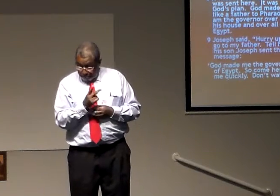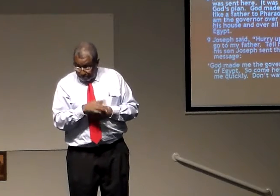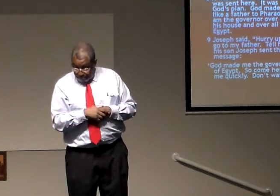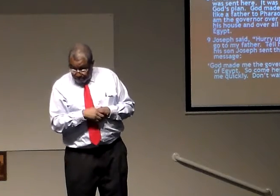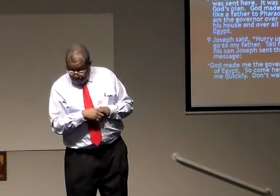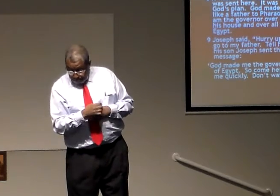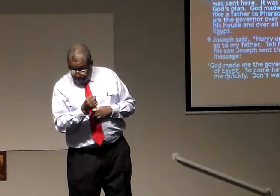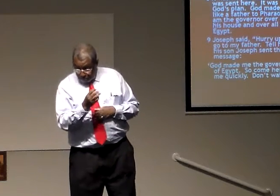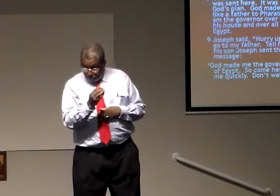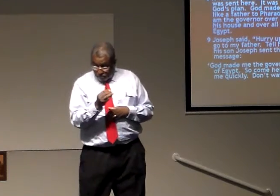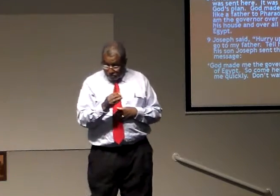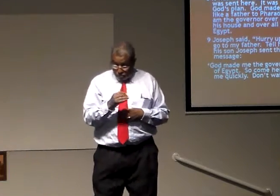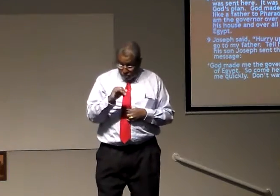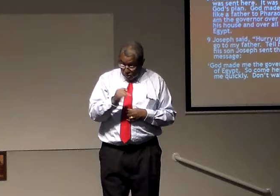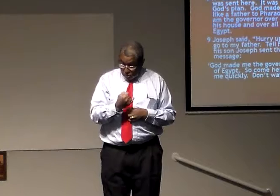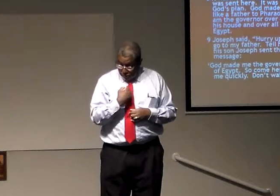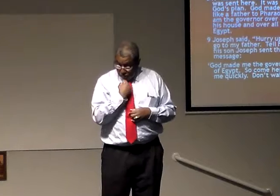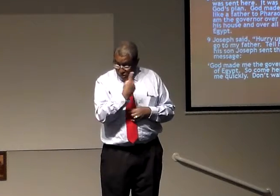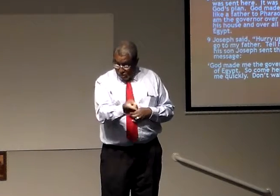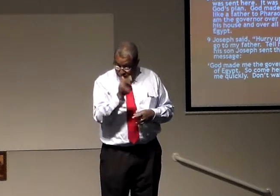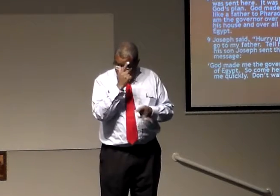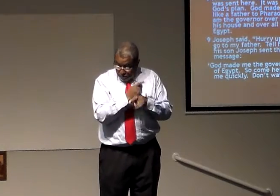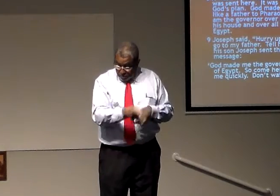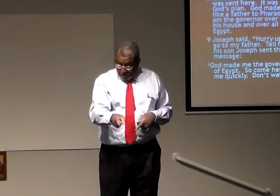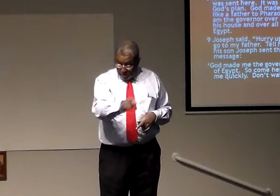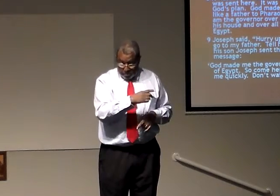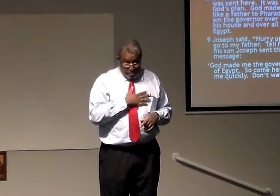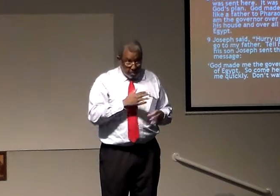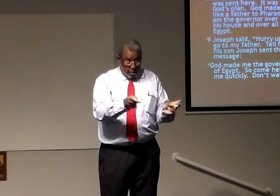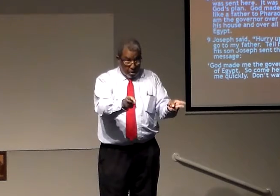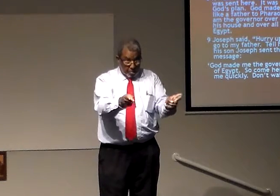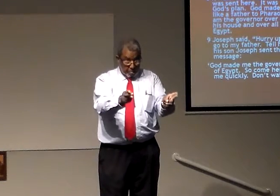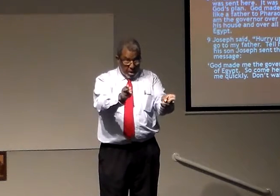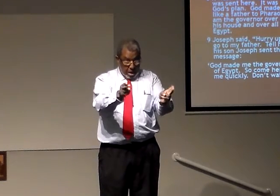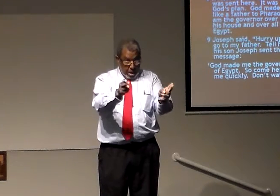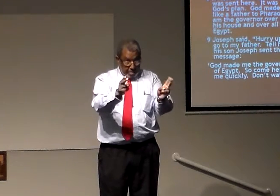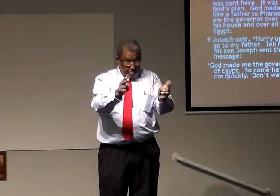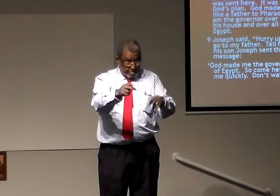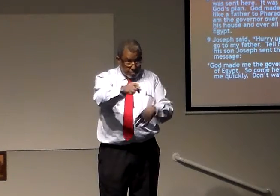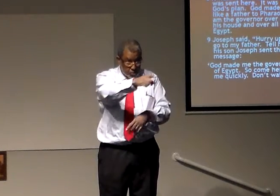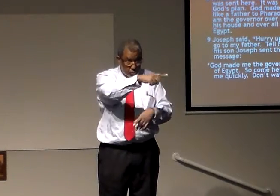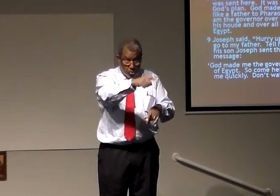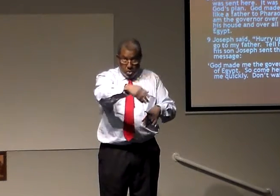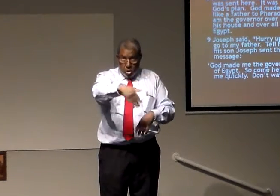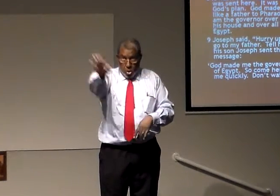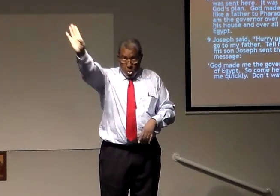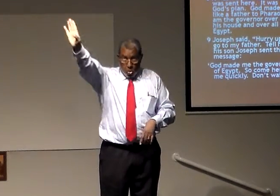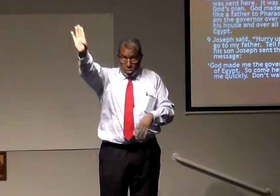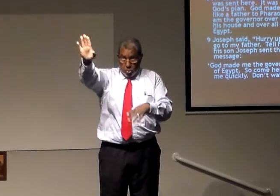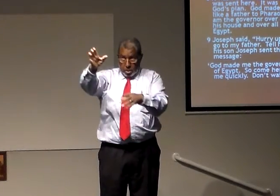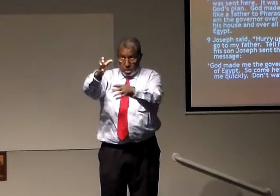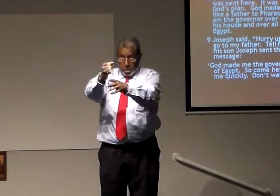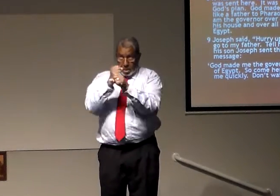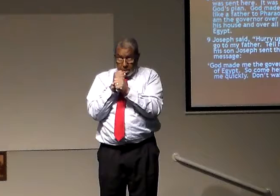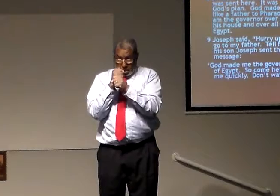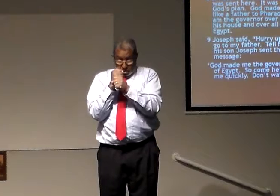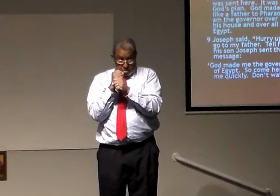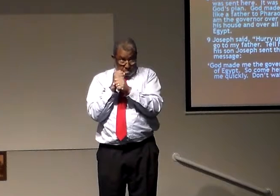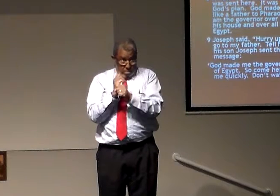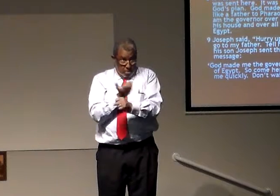So, come here. He says, hurry up and go tell my father, please, go.